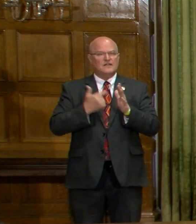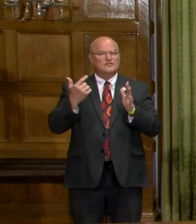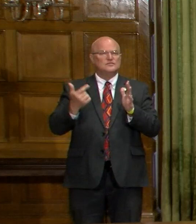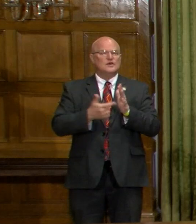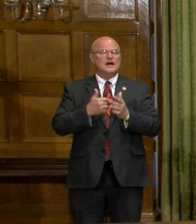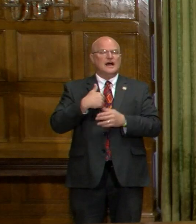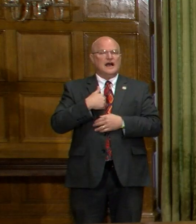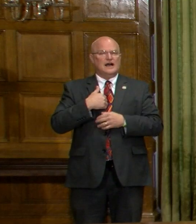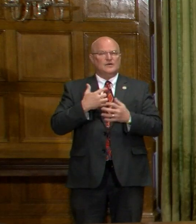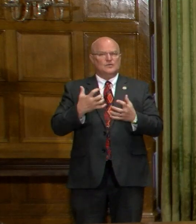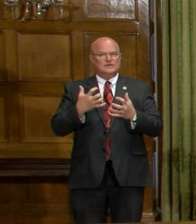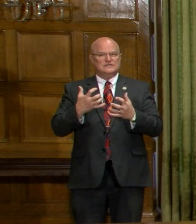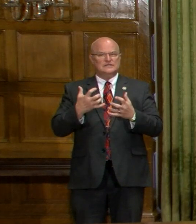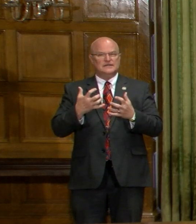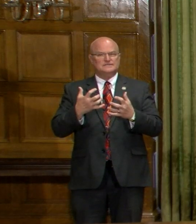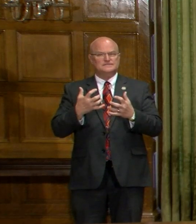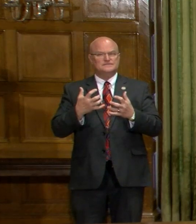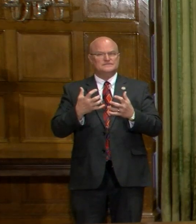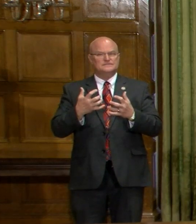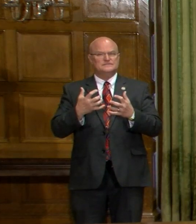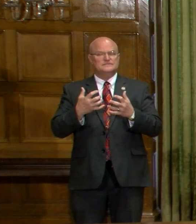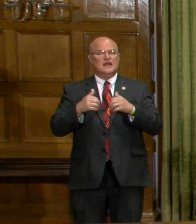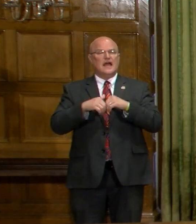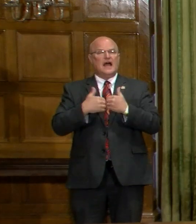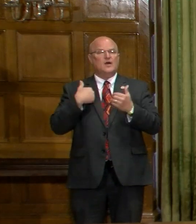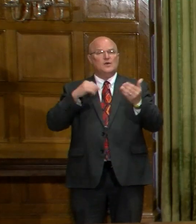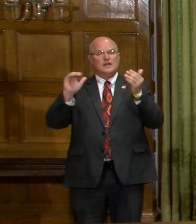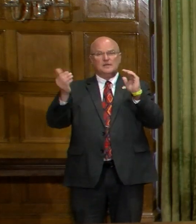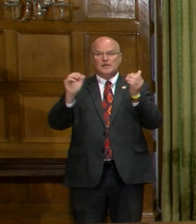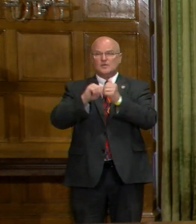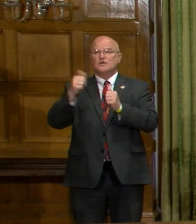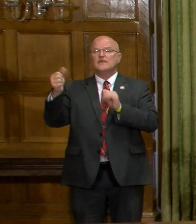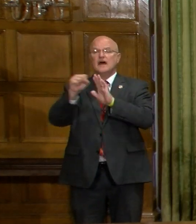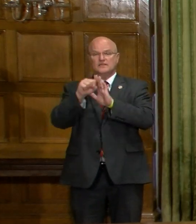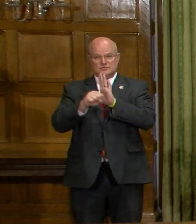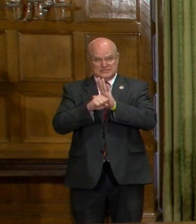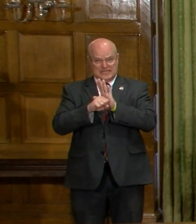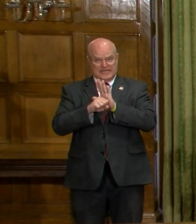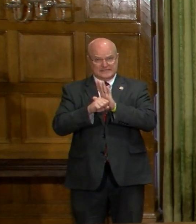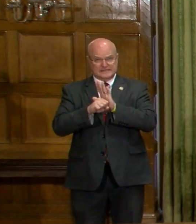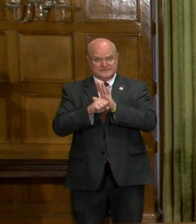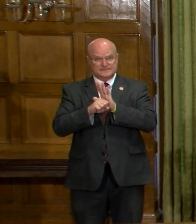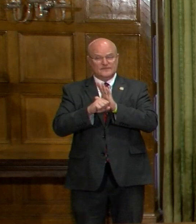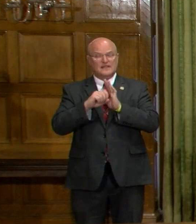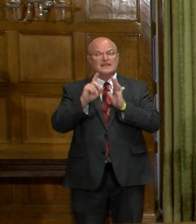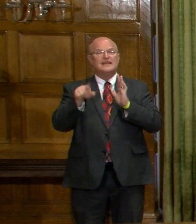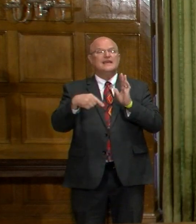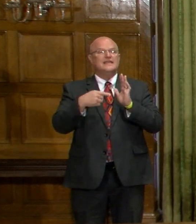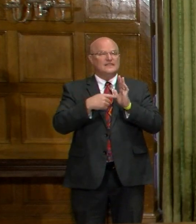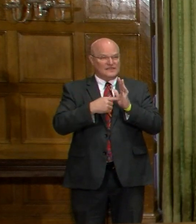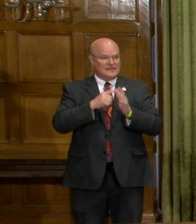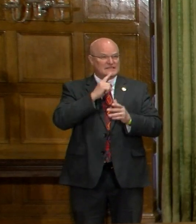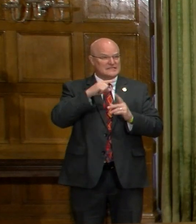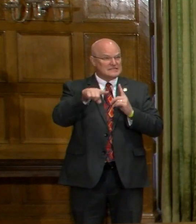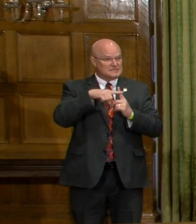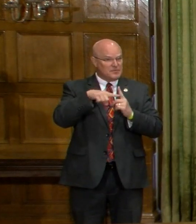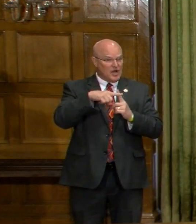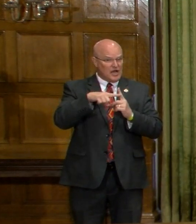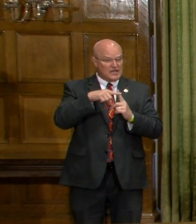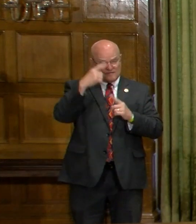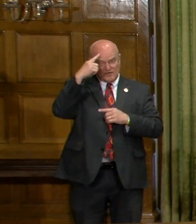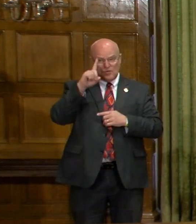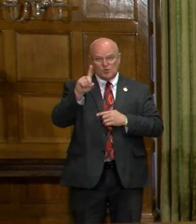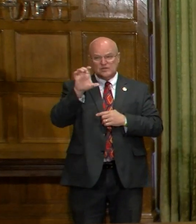while to go to how we're comparing with other states. And this is positives